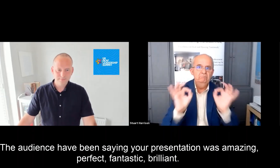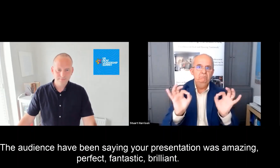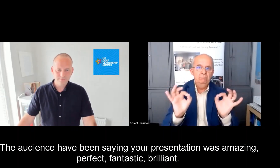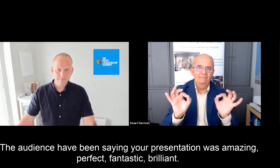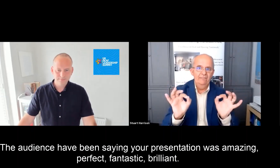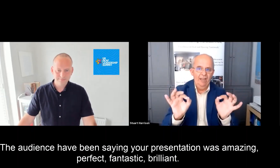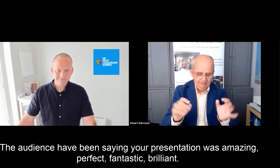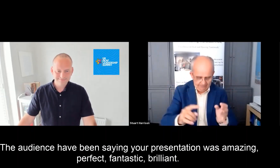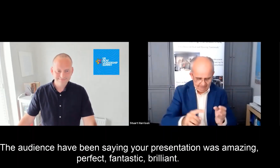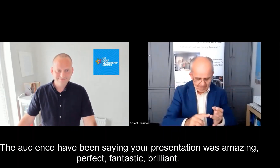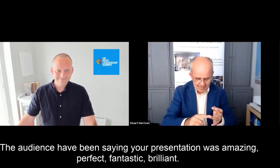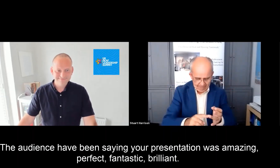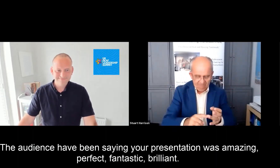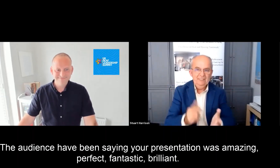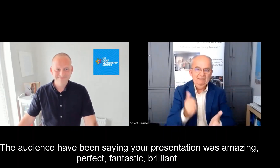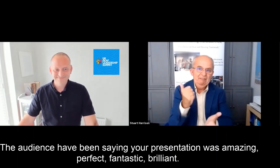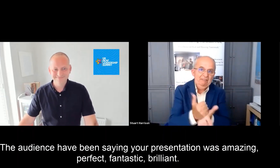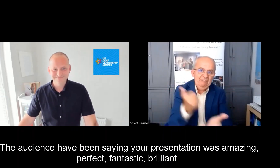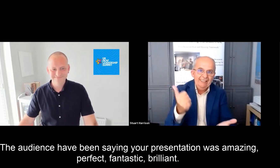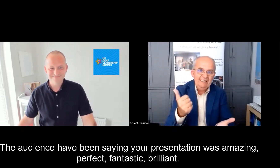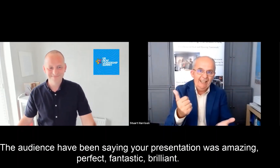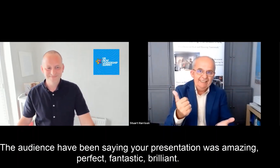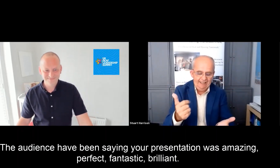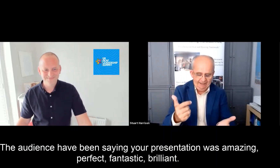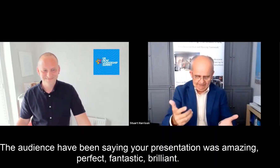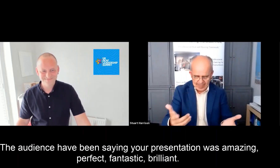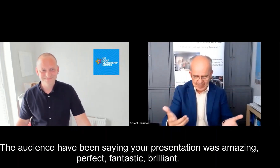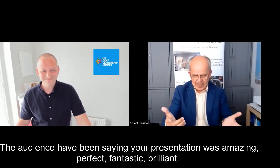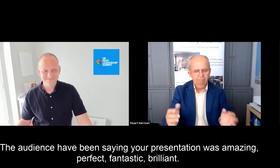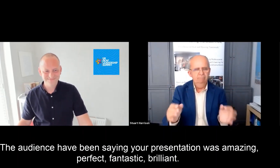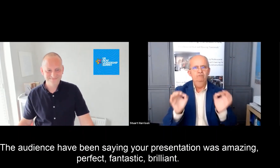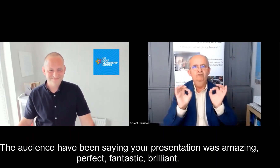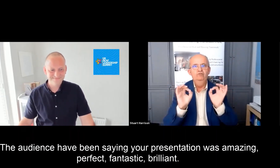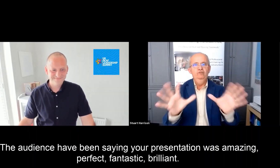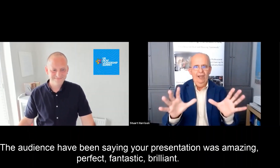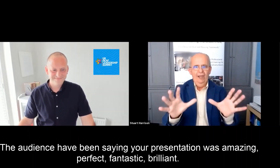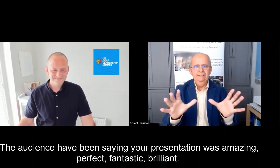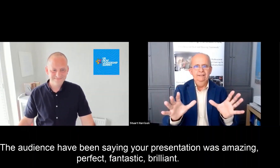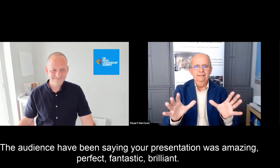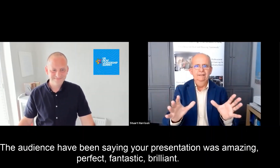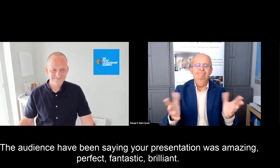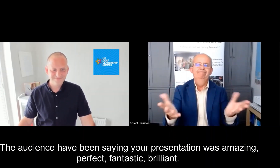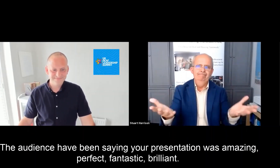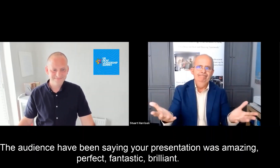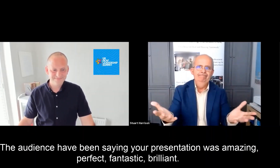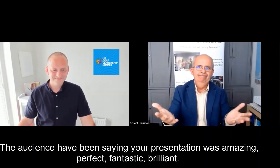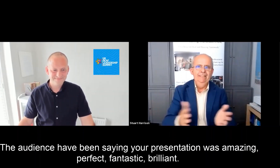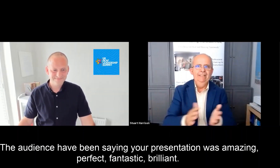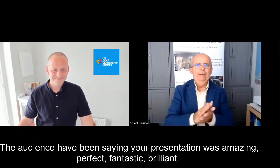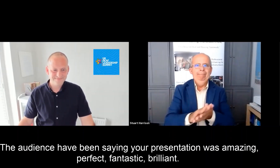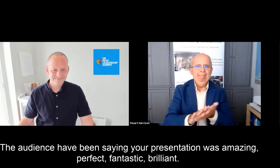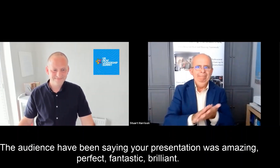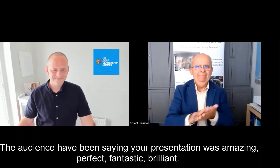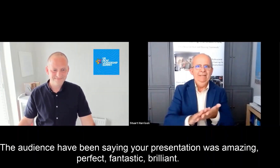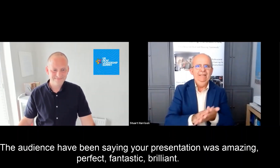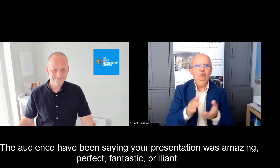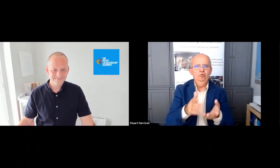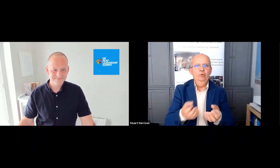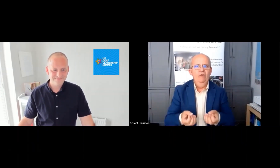amazing. It's just the perfect presentation, fantastic, brilliant.